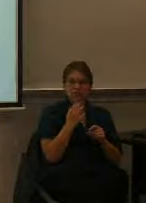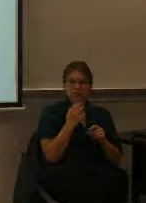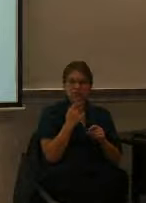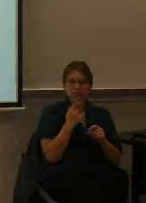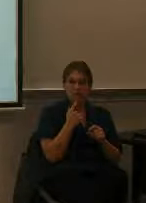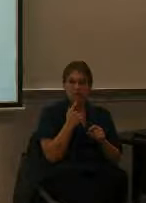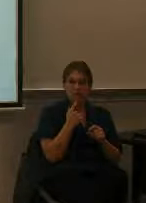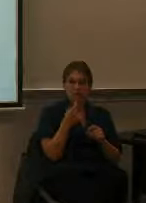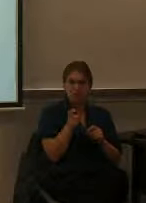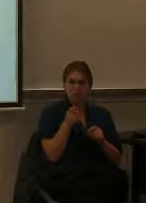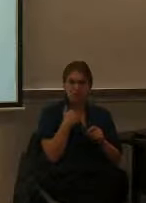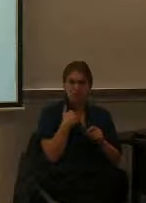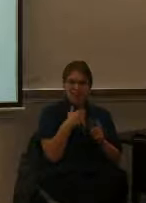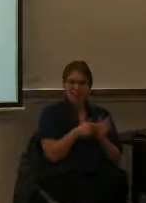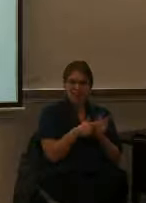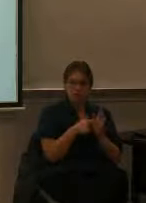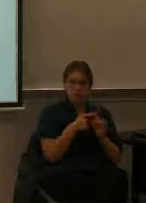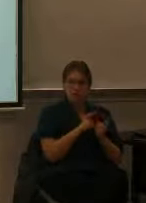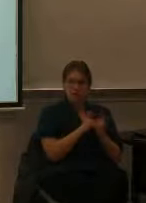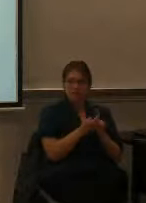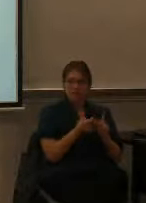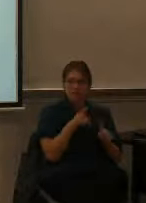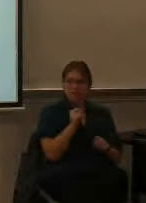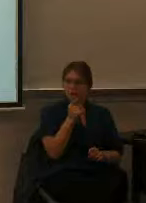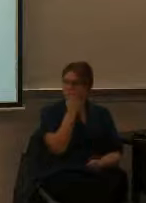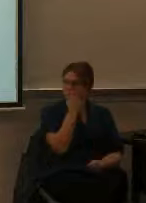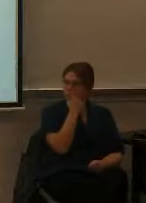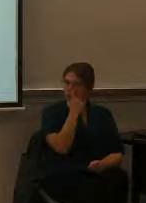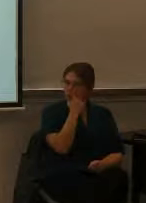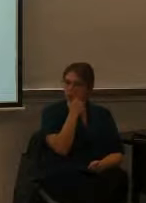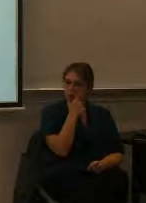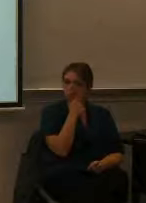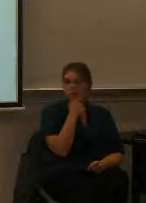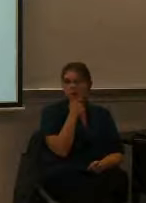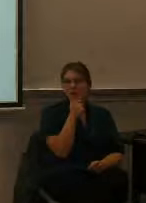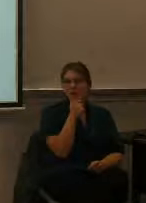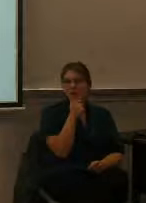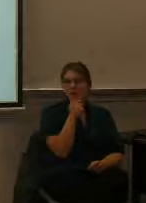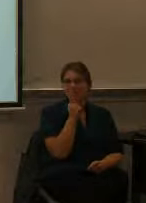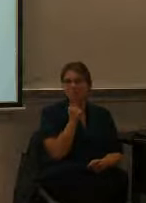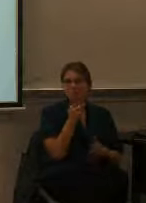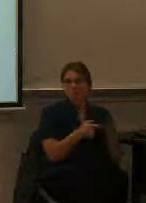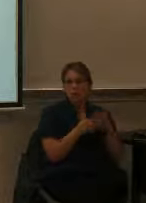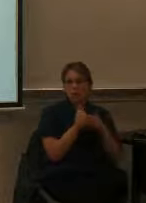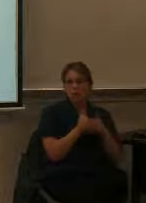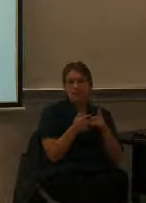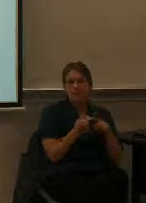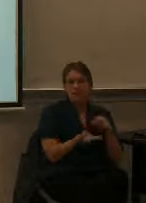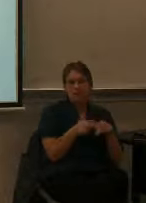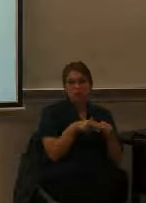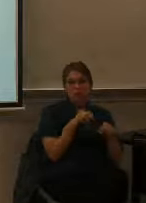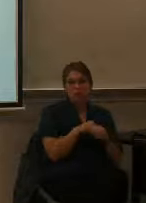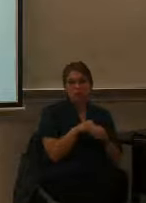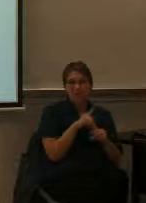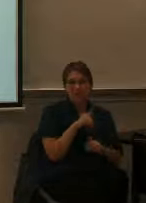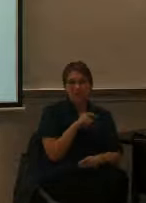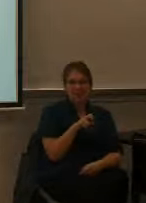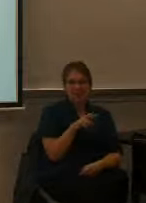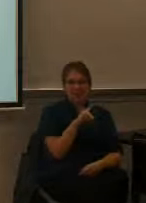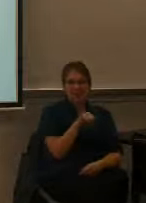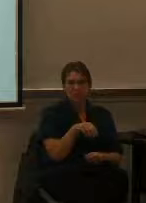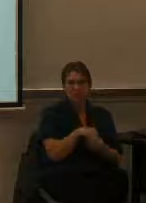Necessity to all do it. Well, what is it that leads to increases in diversity in